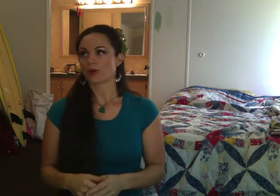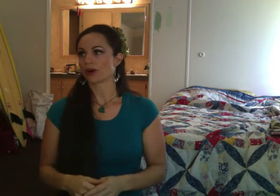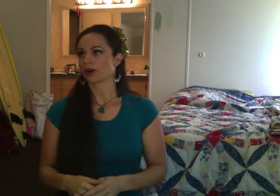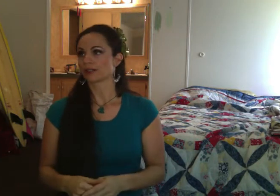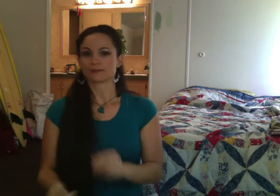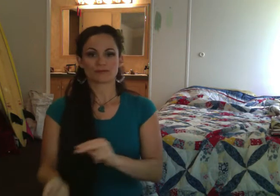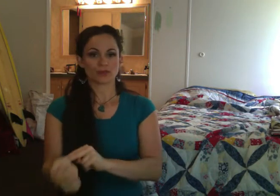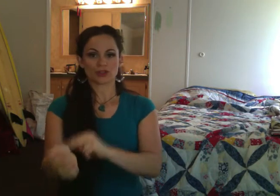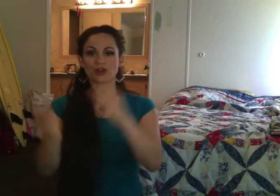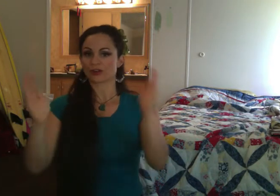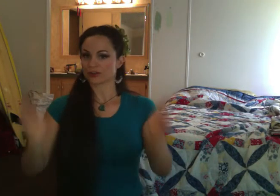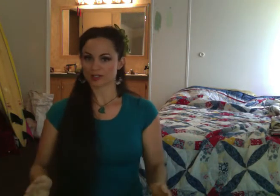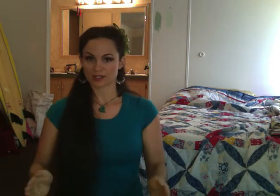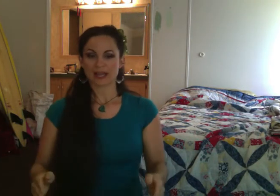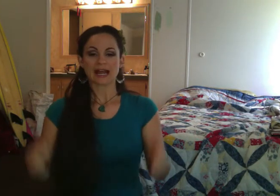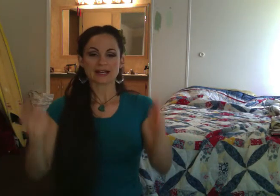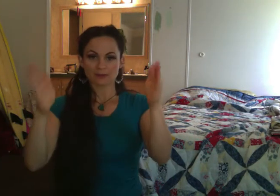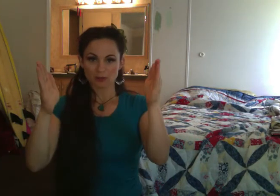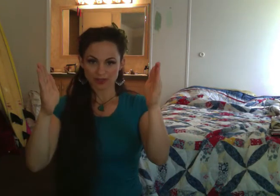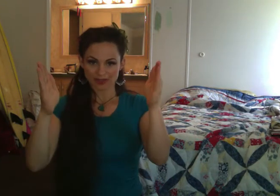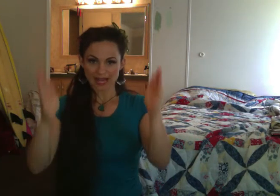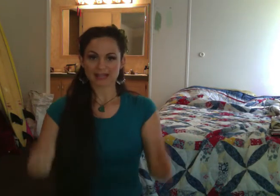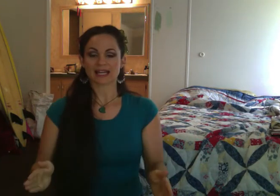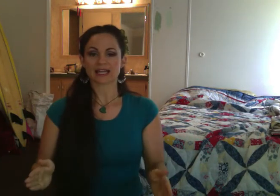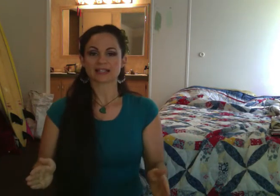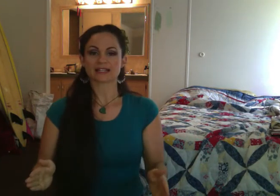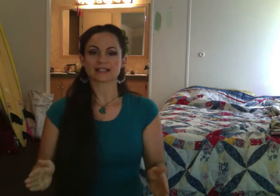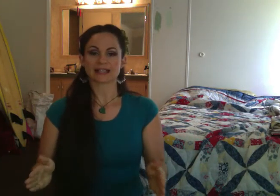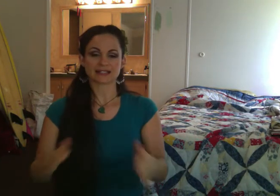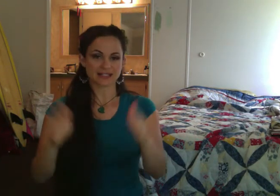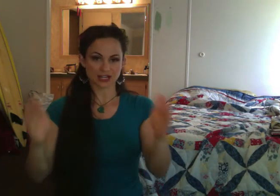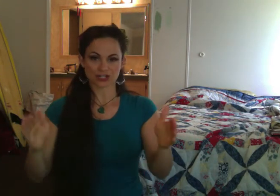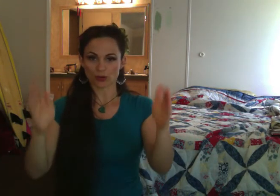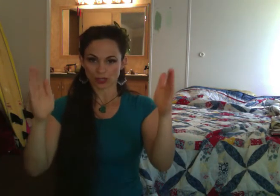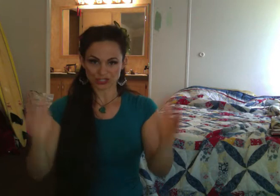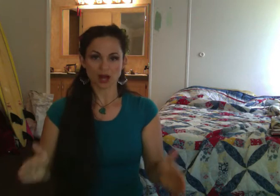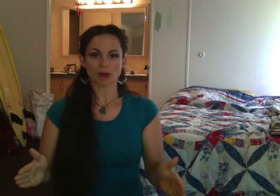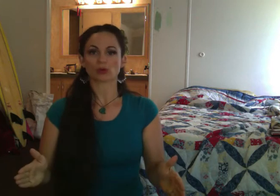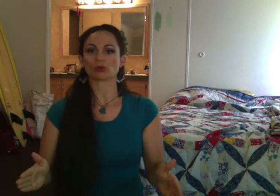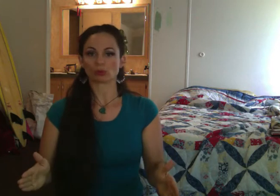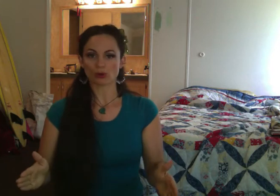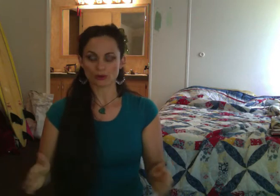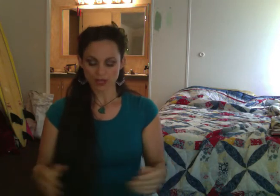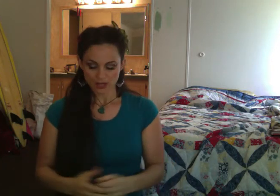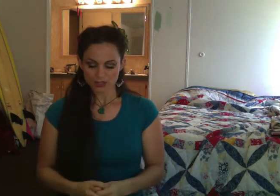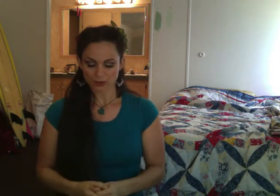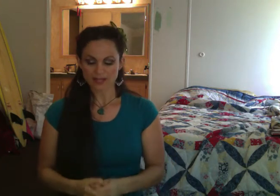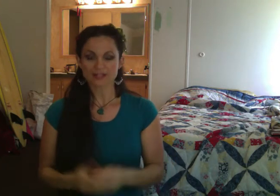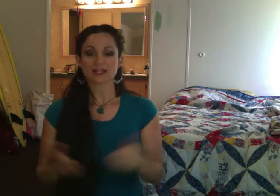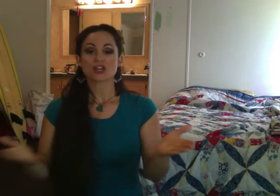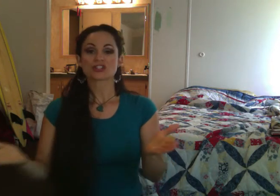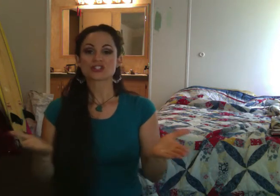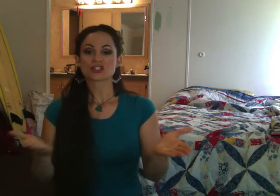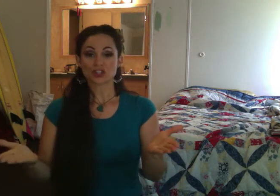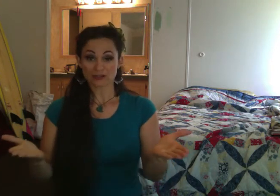or nurse, anytime you put that at the end, it's a station or a job or a role. So it's